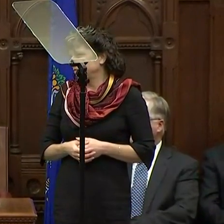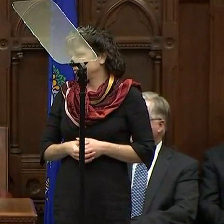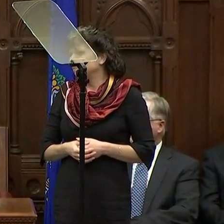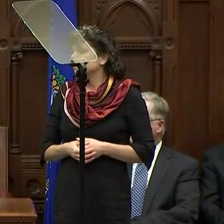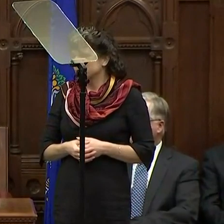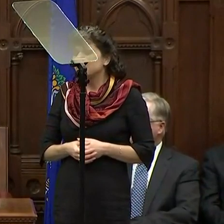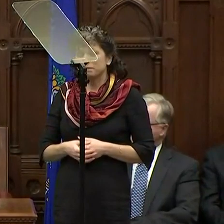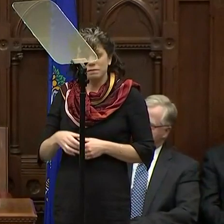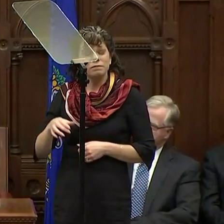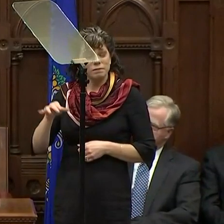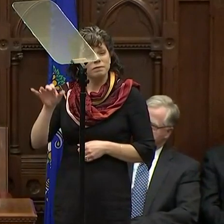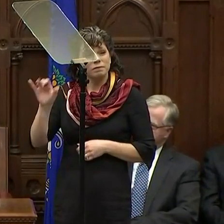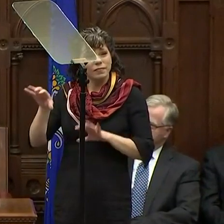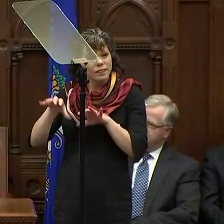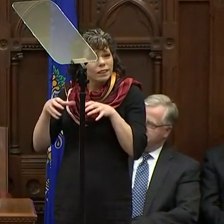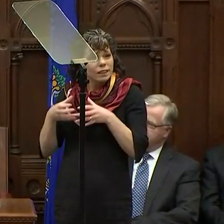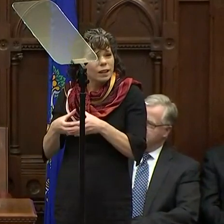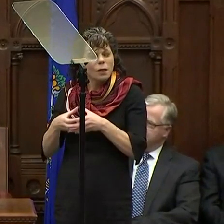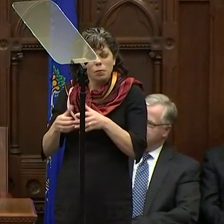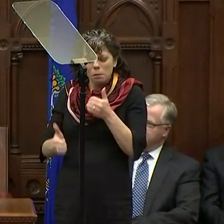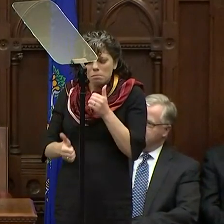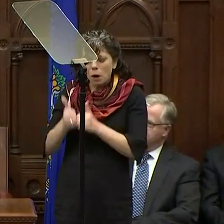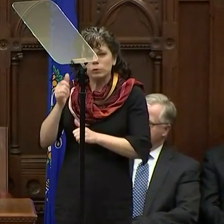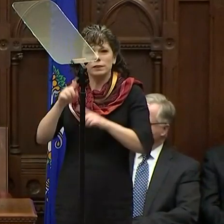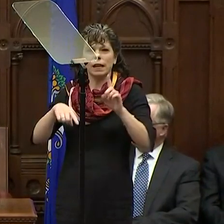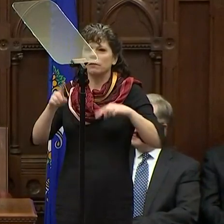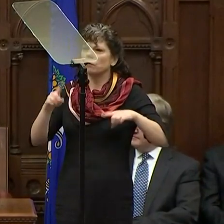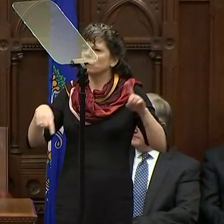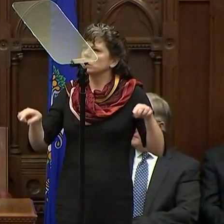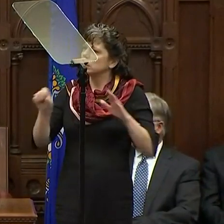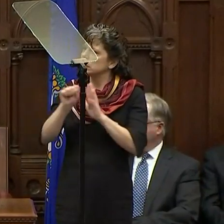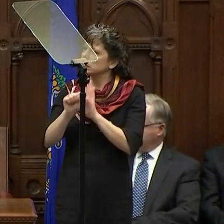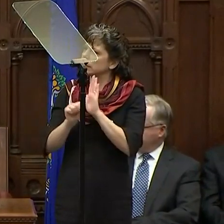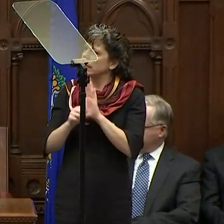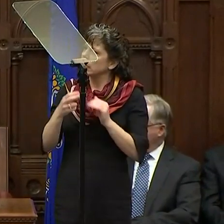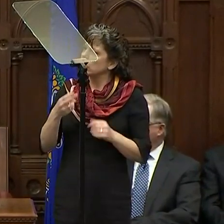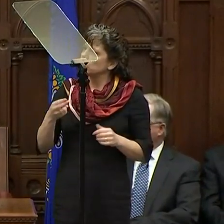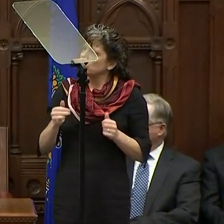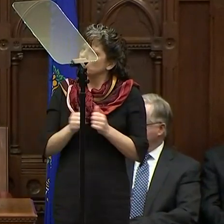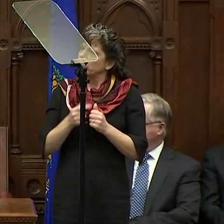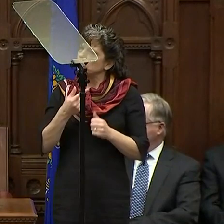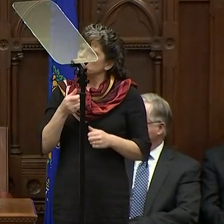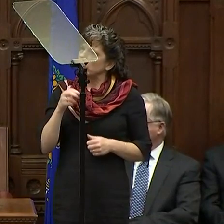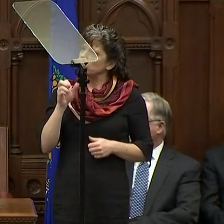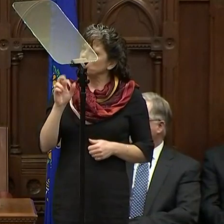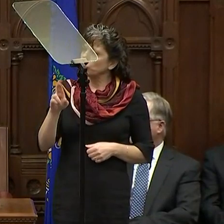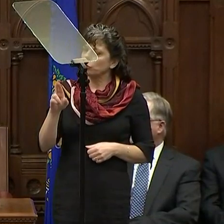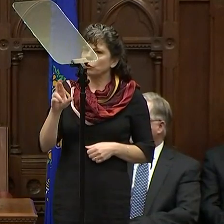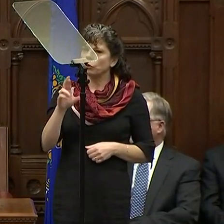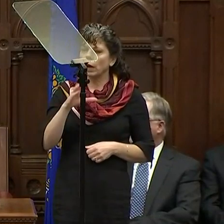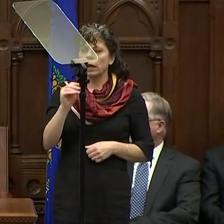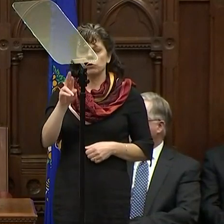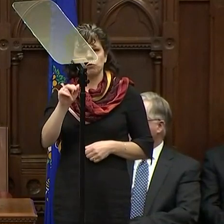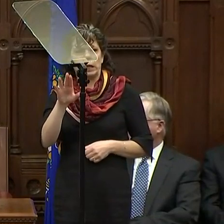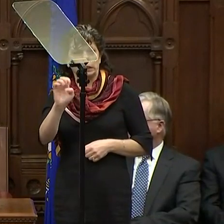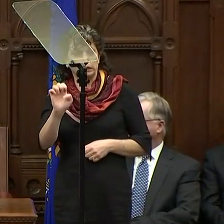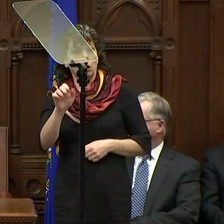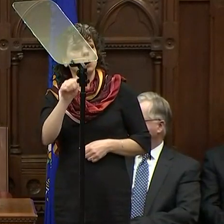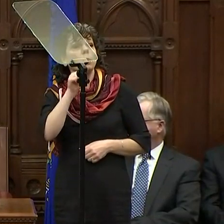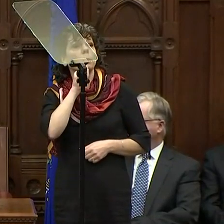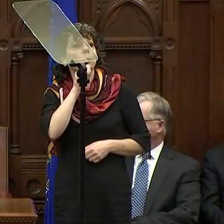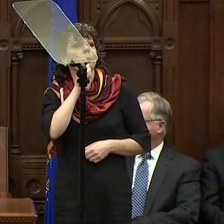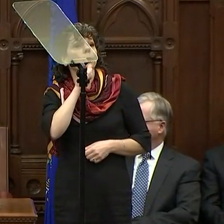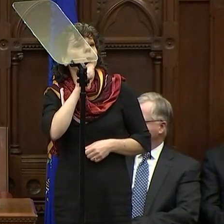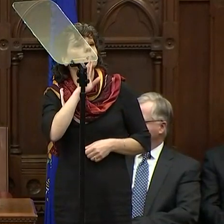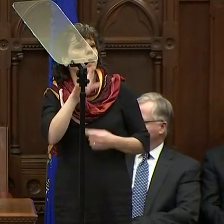It's not only the most diverse in our state's history when it comes to gender and race, but talk about public-private partnerships,